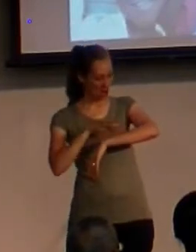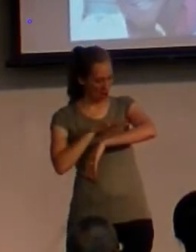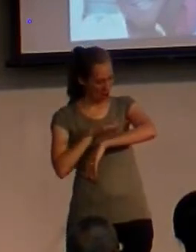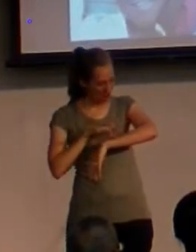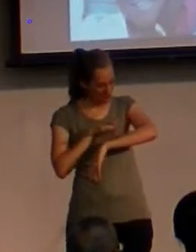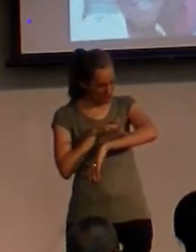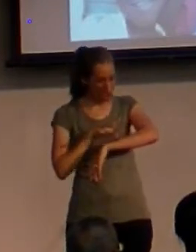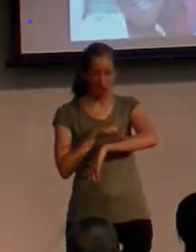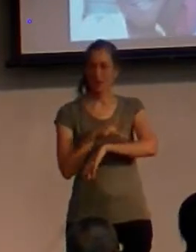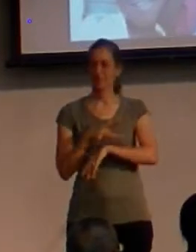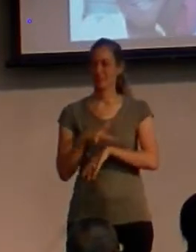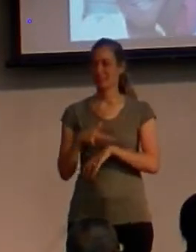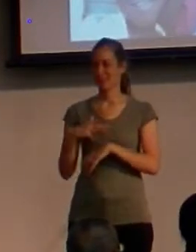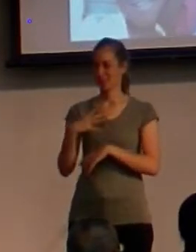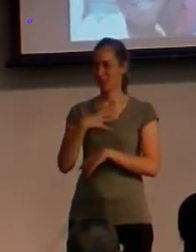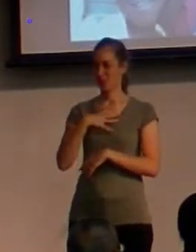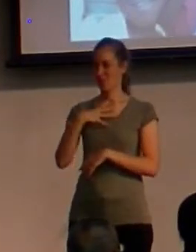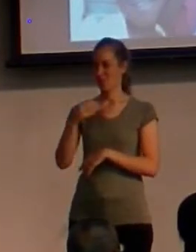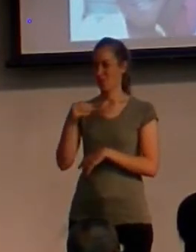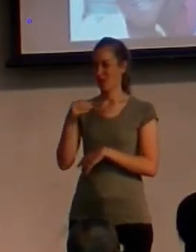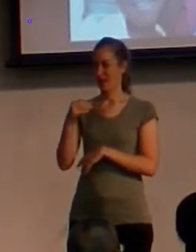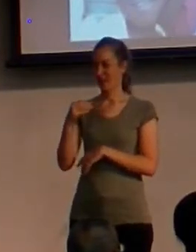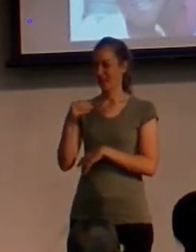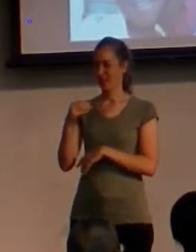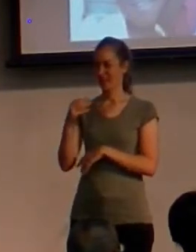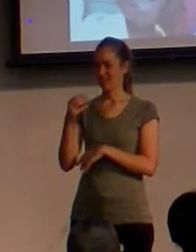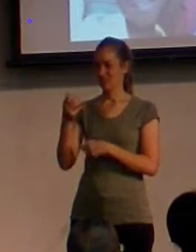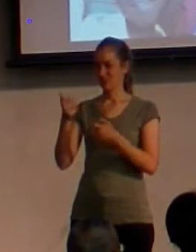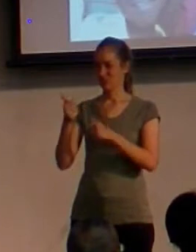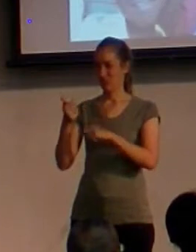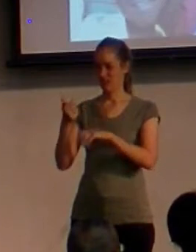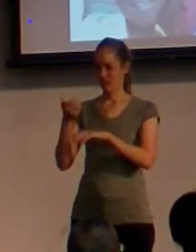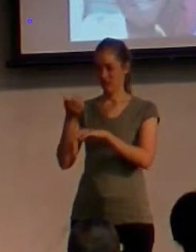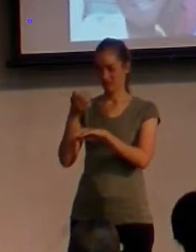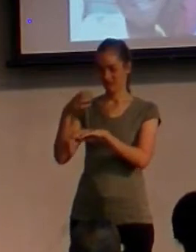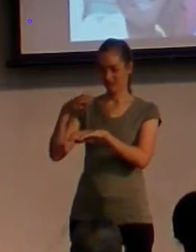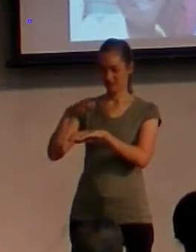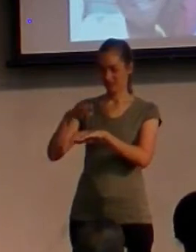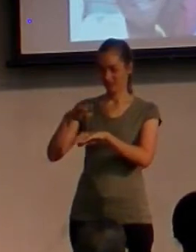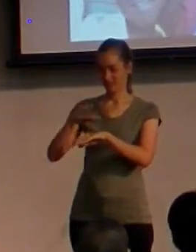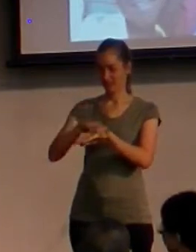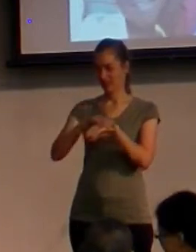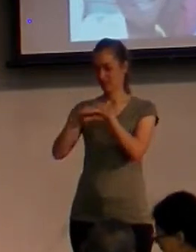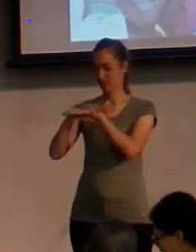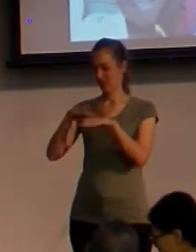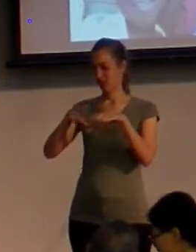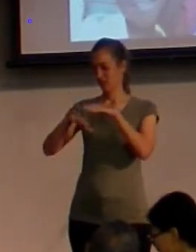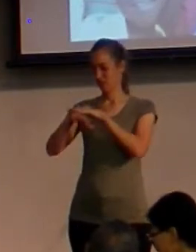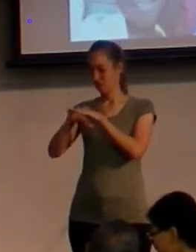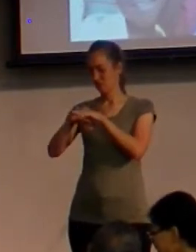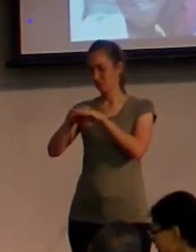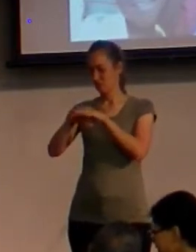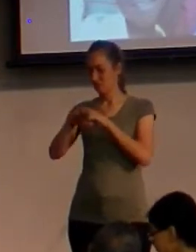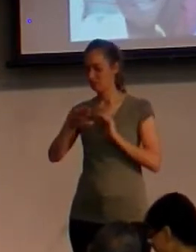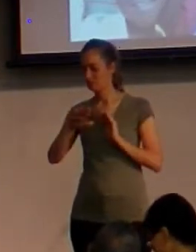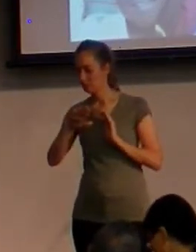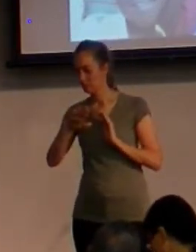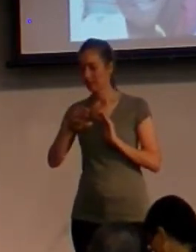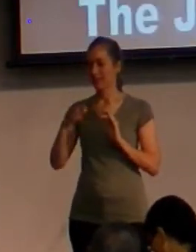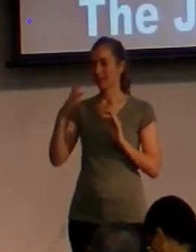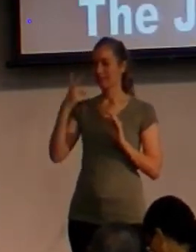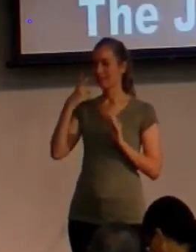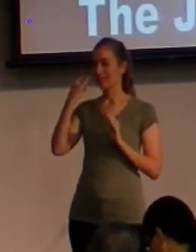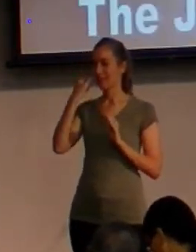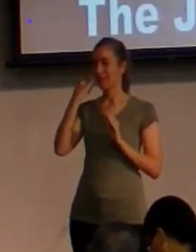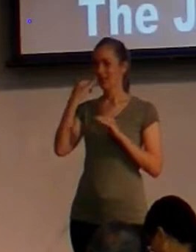rub the white skin and then rub it on them to try and get some white in them. That's what they were doing, I was told. I didn't know